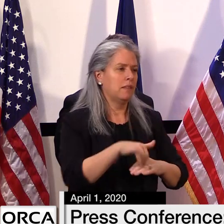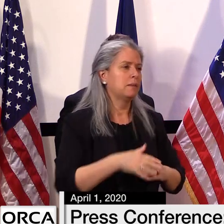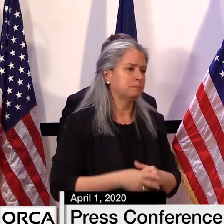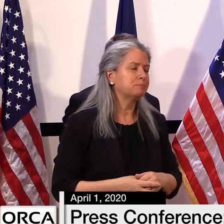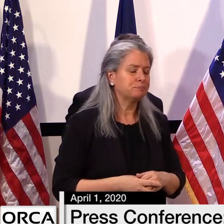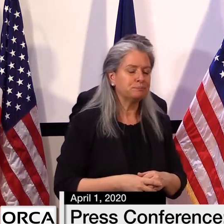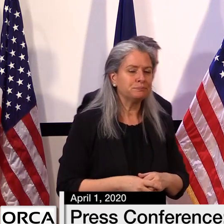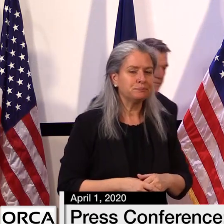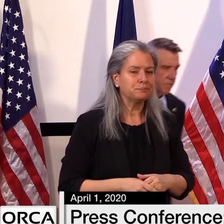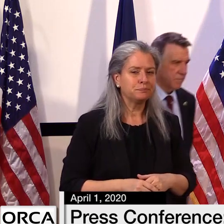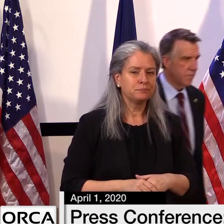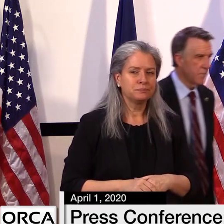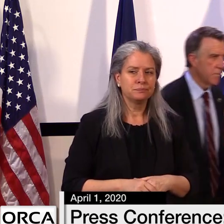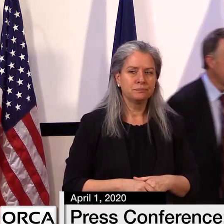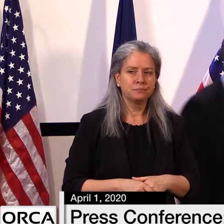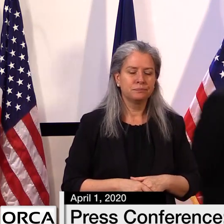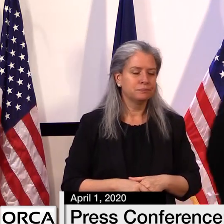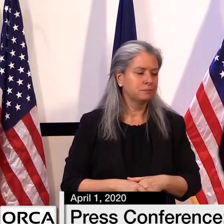fact.